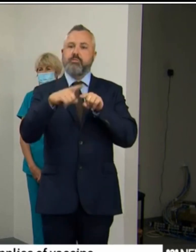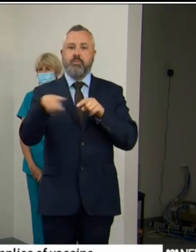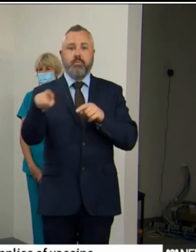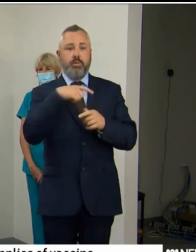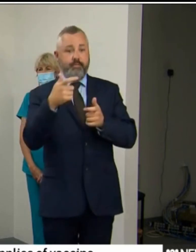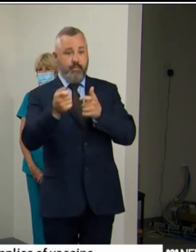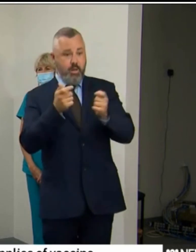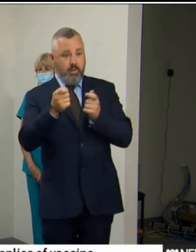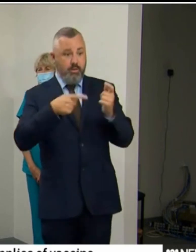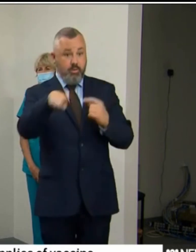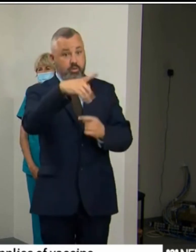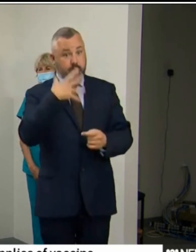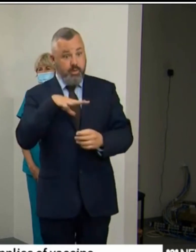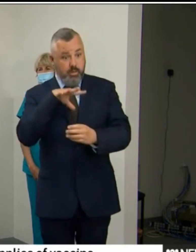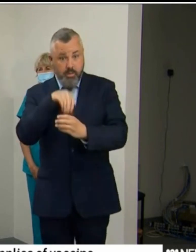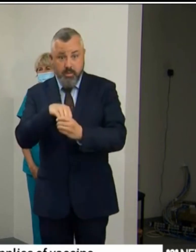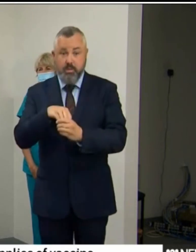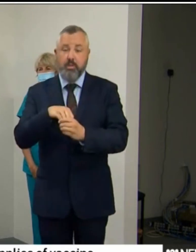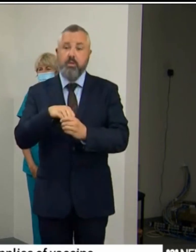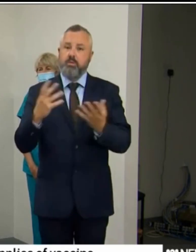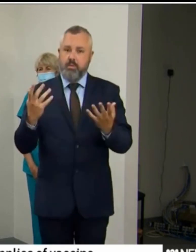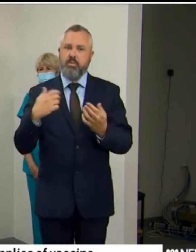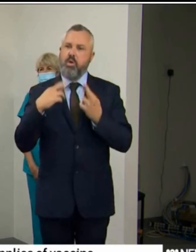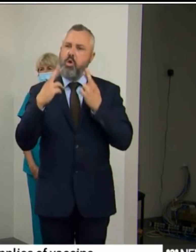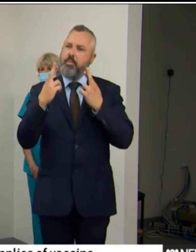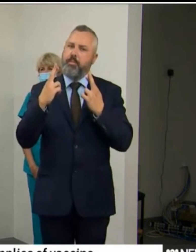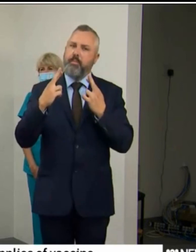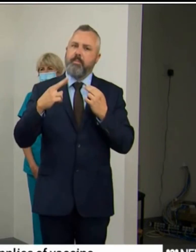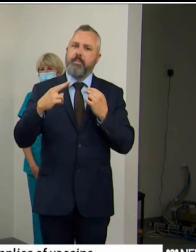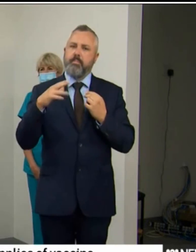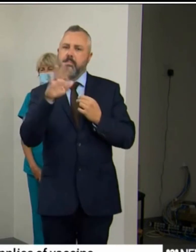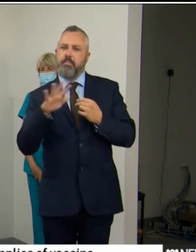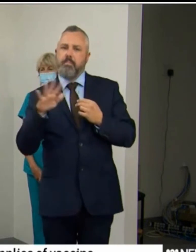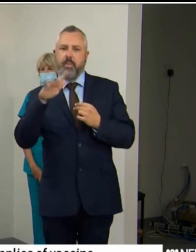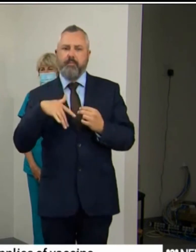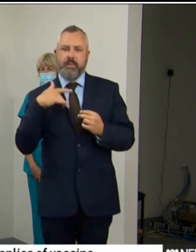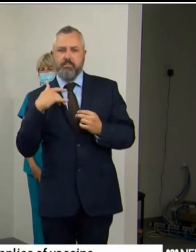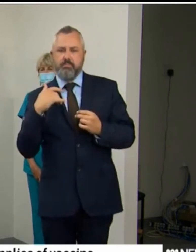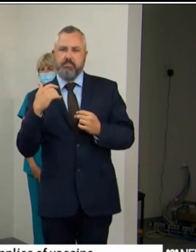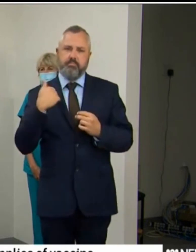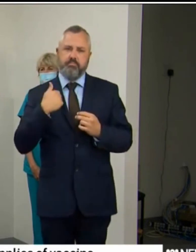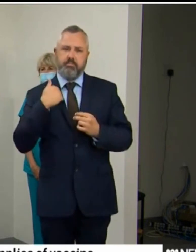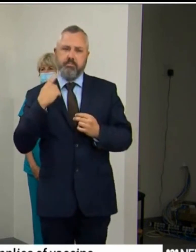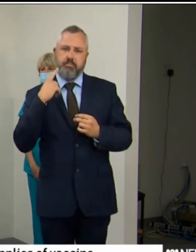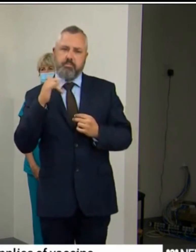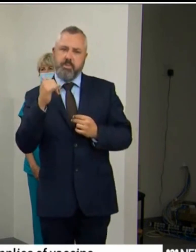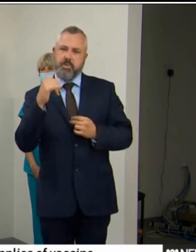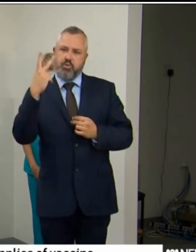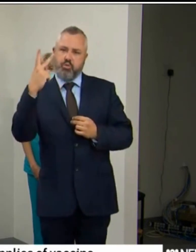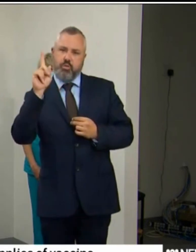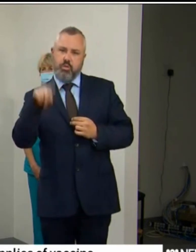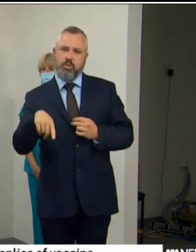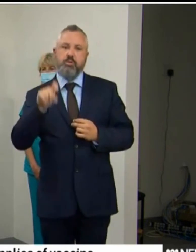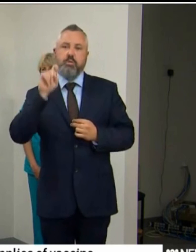participate. We were hoping, our best estimate was that maybe 2,000 would apply and